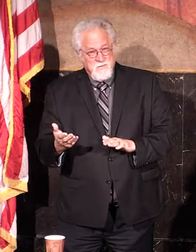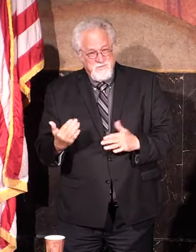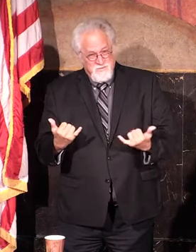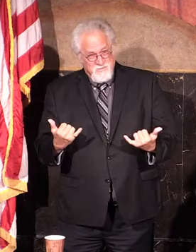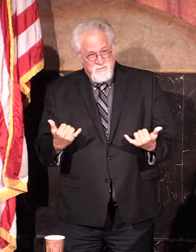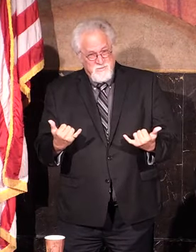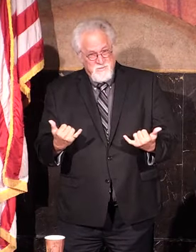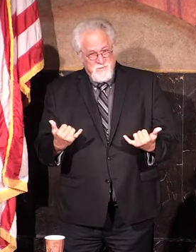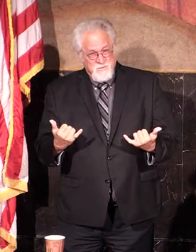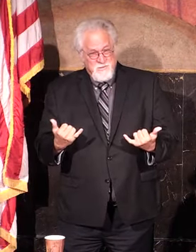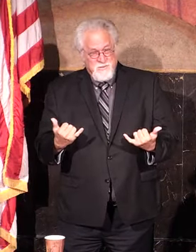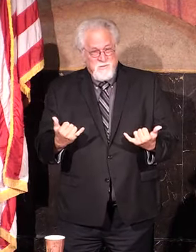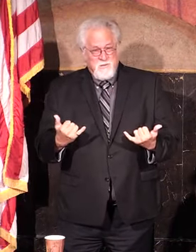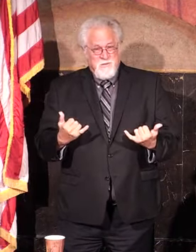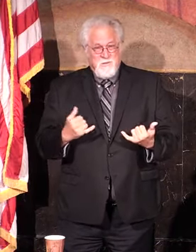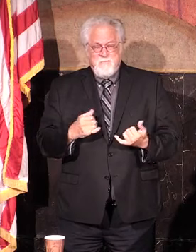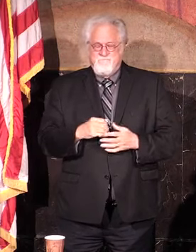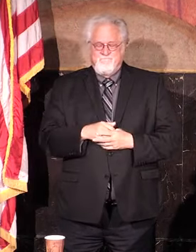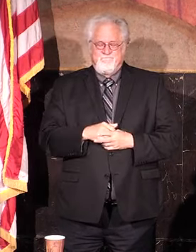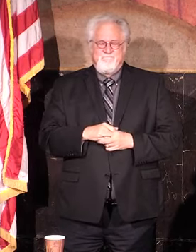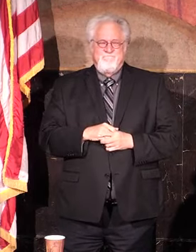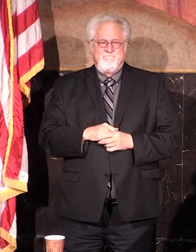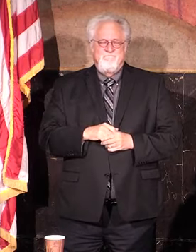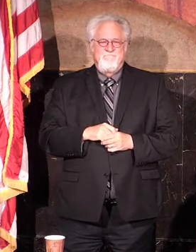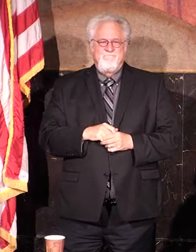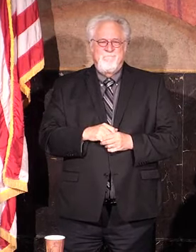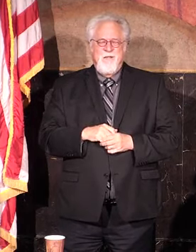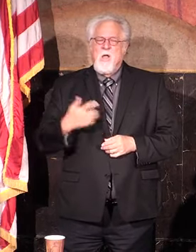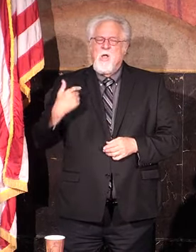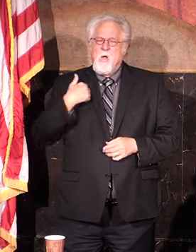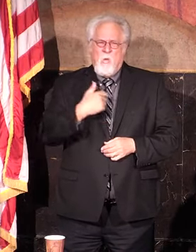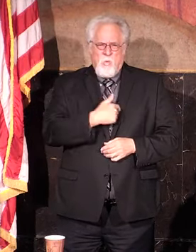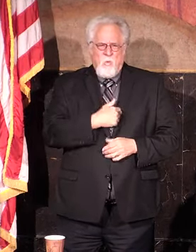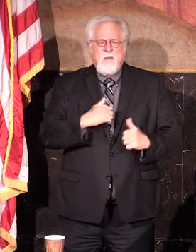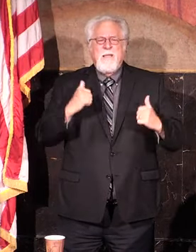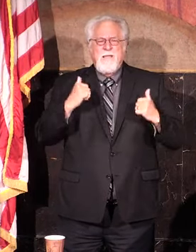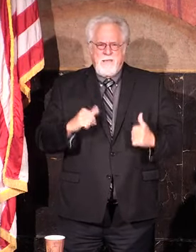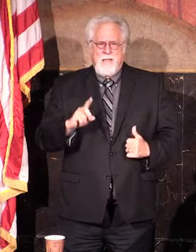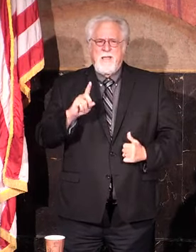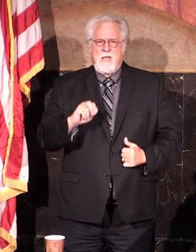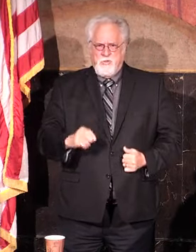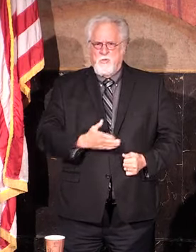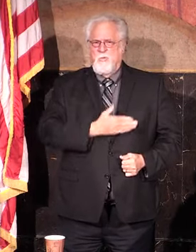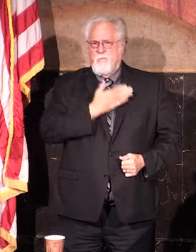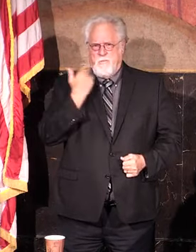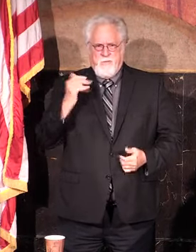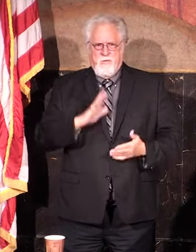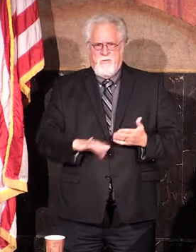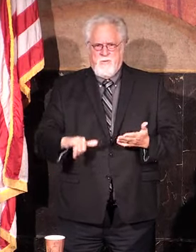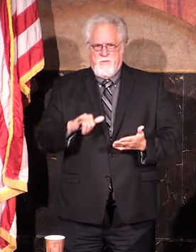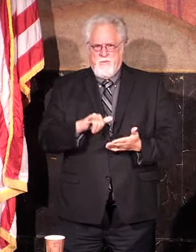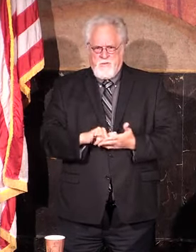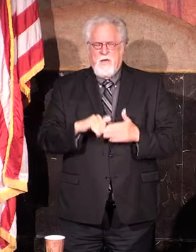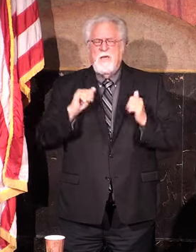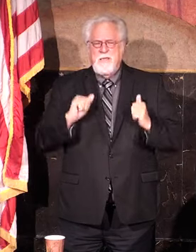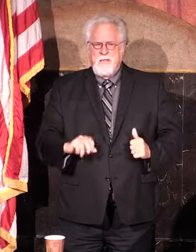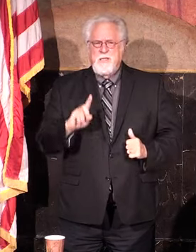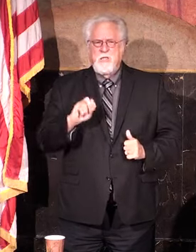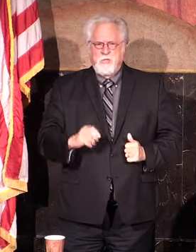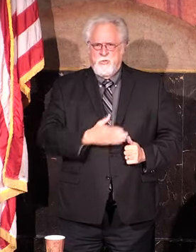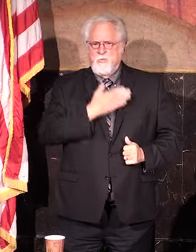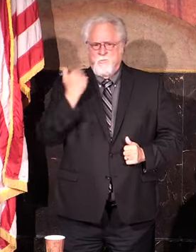today? No. We can do better than that as a state. We can do better than that